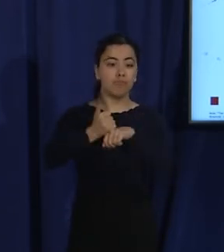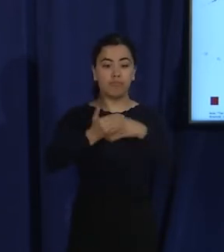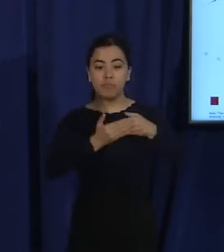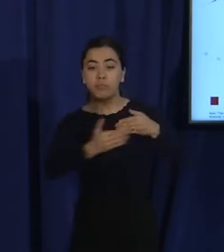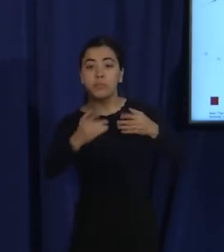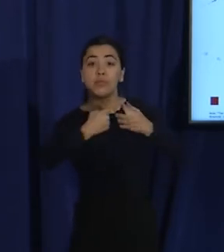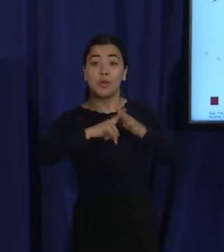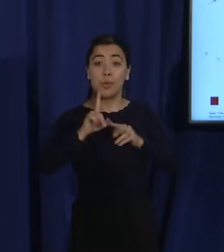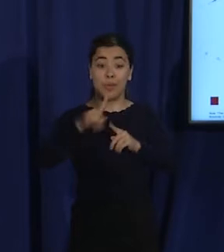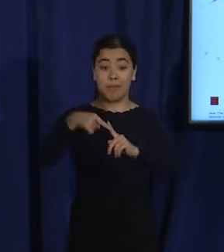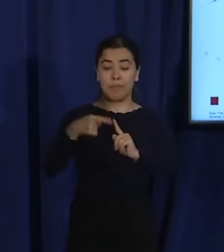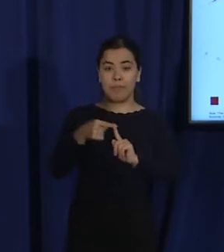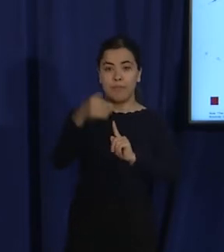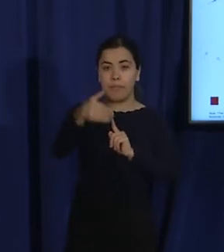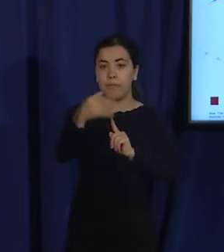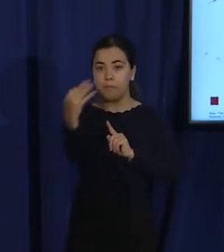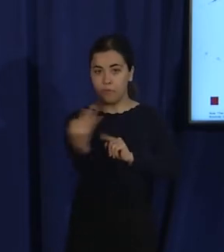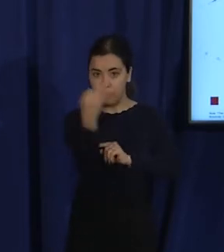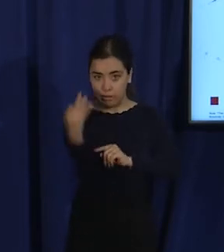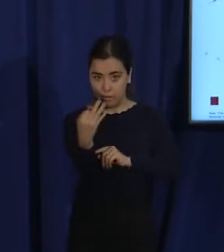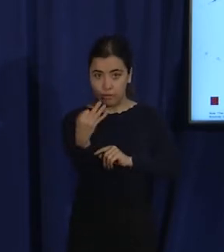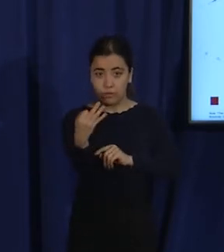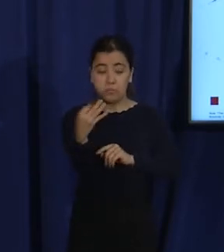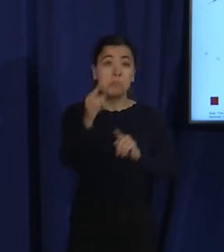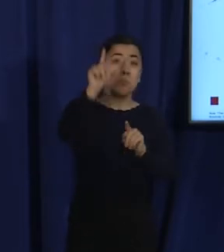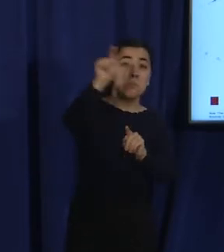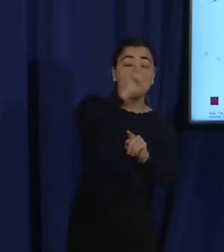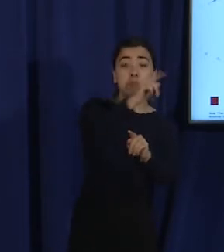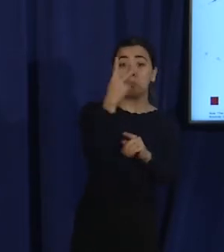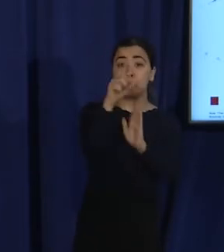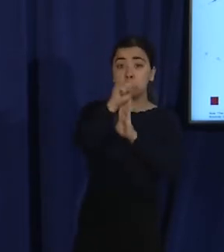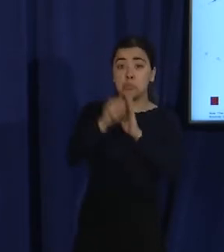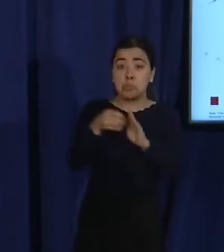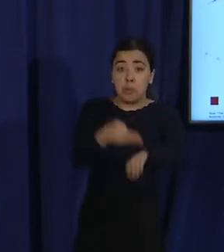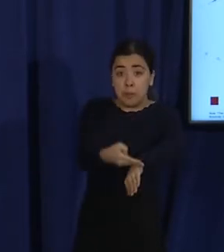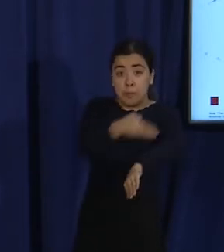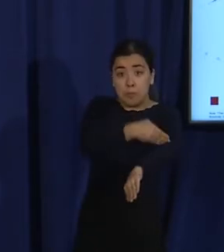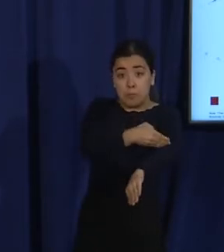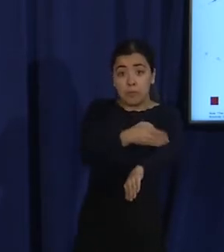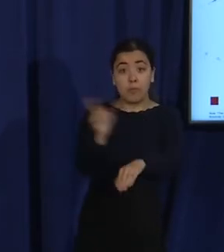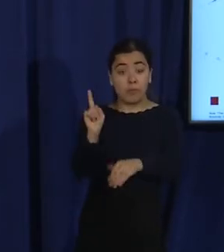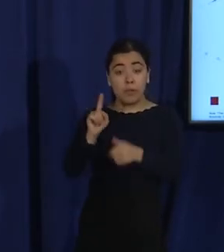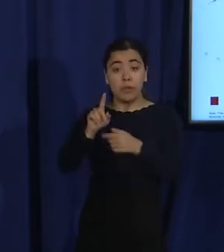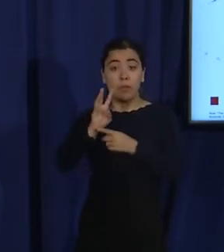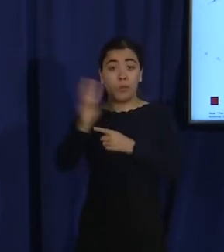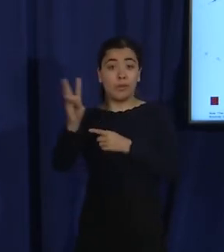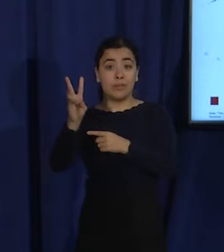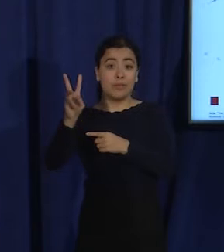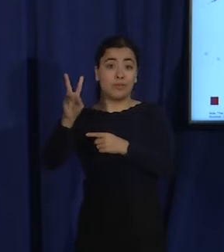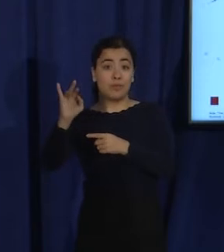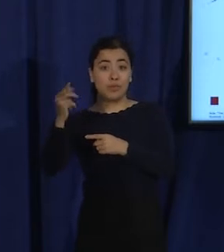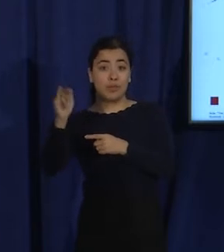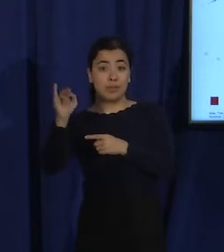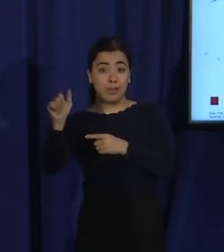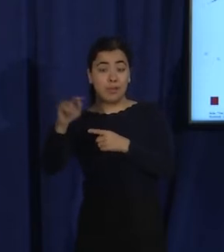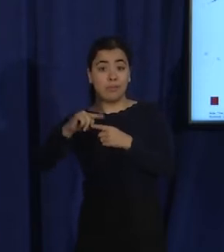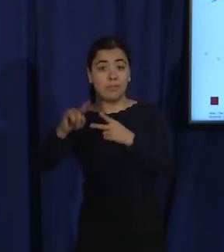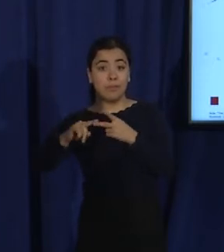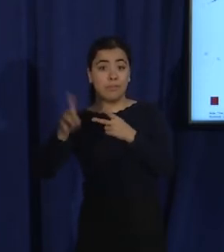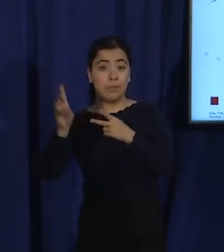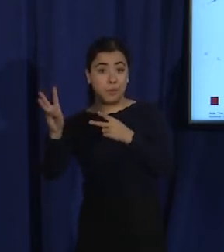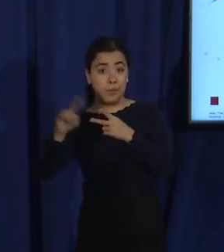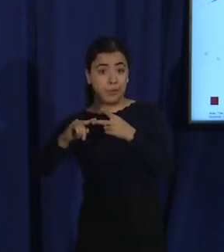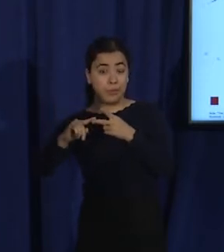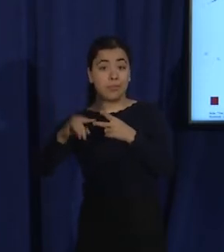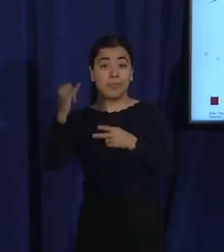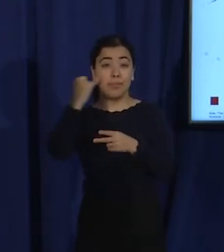We've seen some improvement in 2 states in the last week. That's West Virginia and Delaware. If they have another week